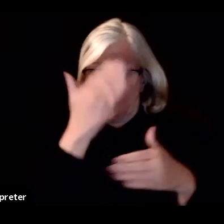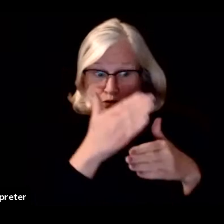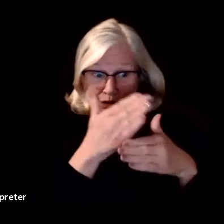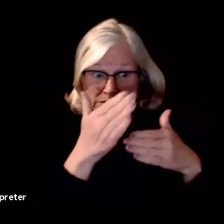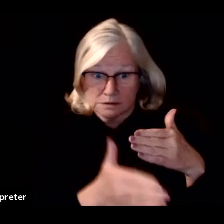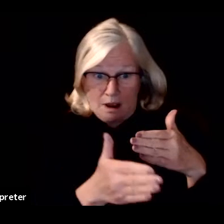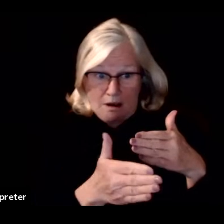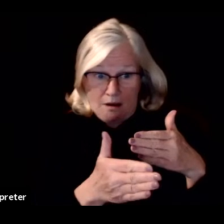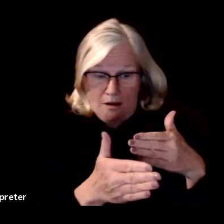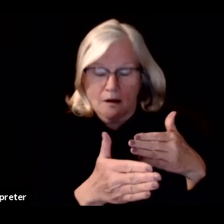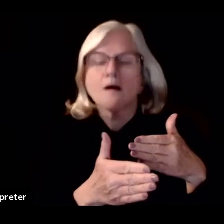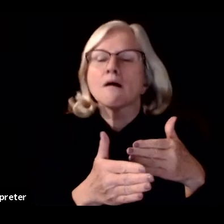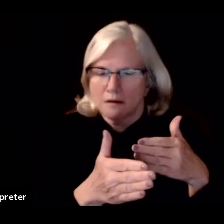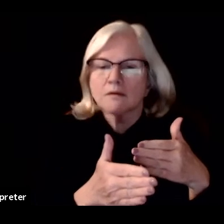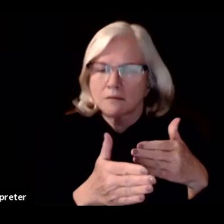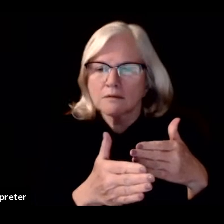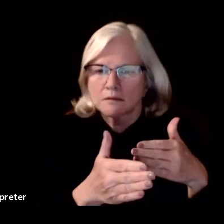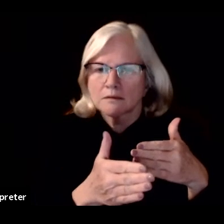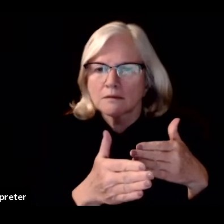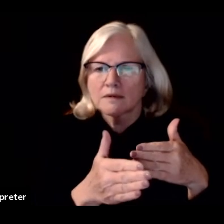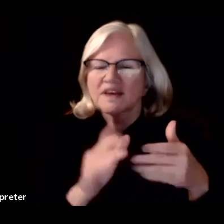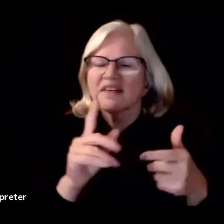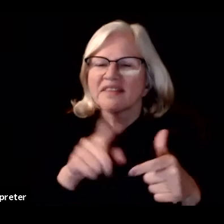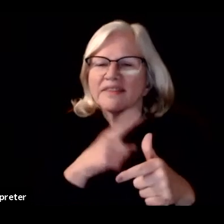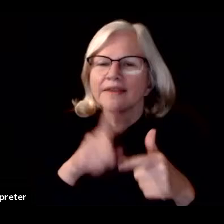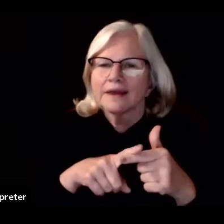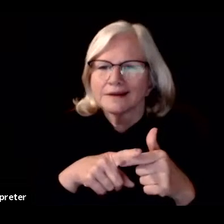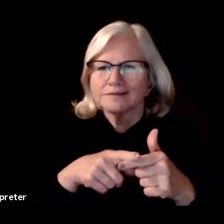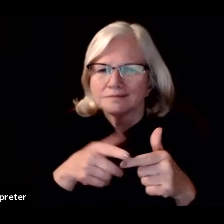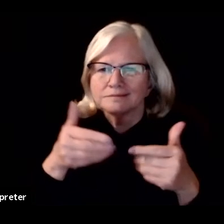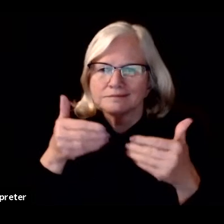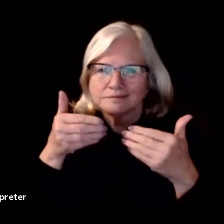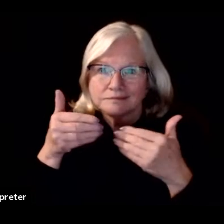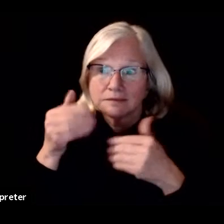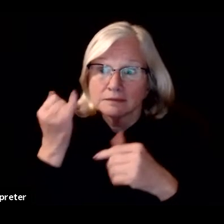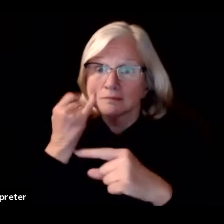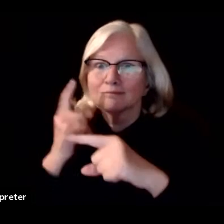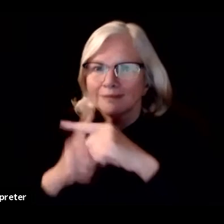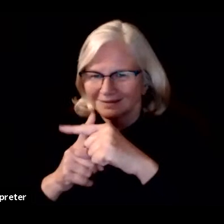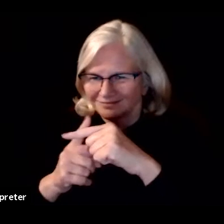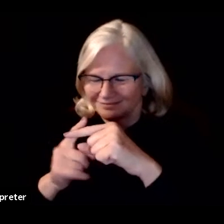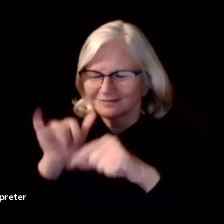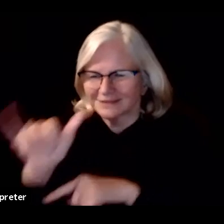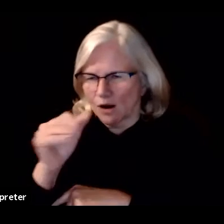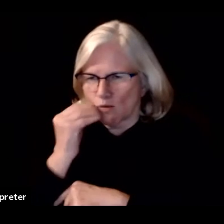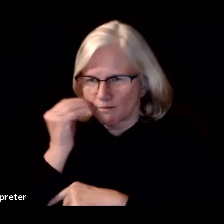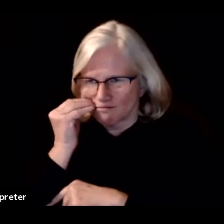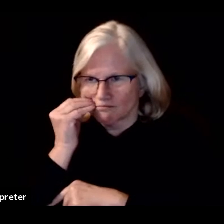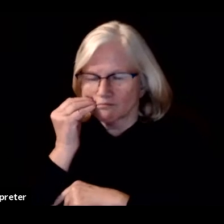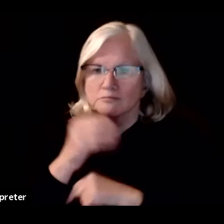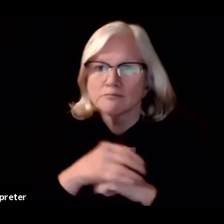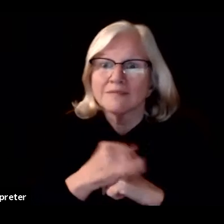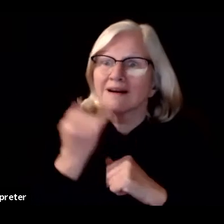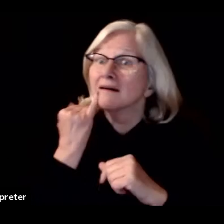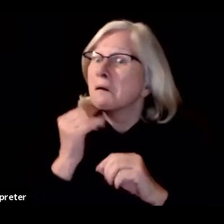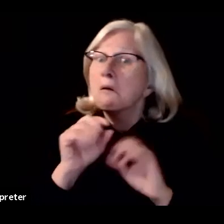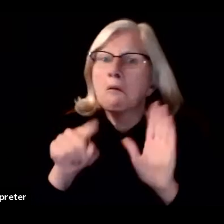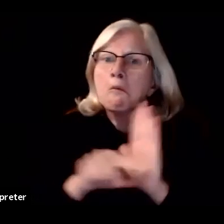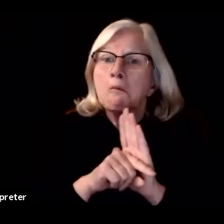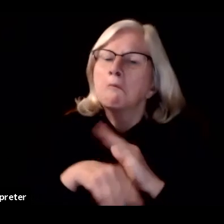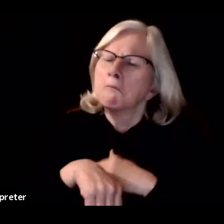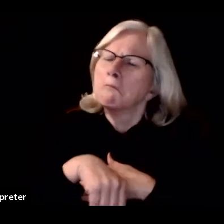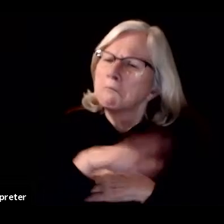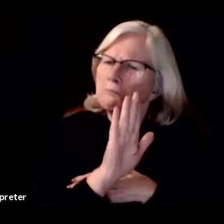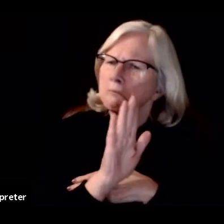positive. And that is individuals who you would have been with in the 48 hours before your symptoms